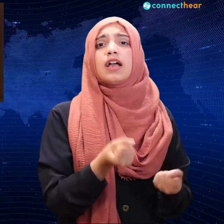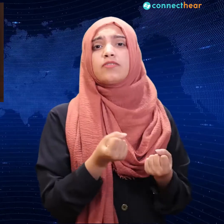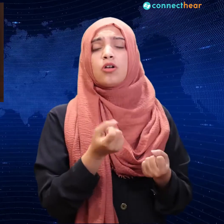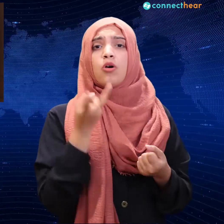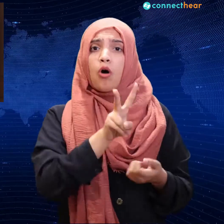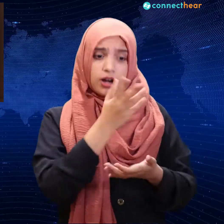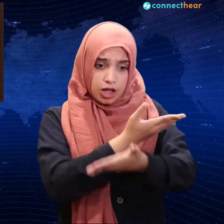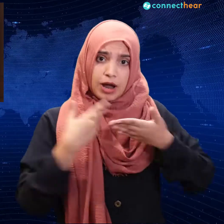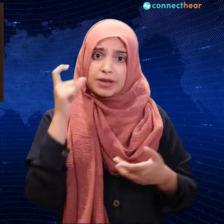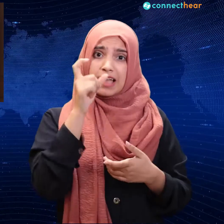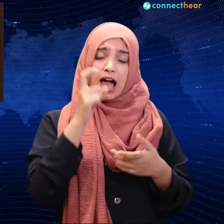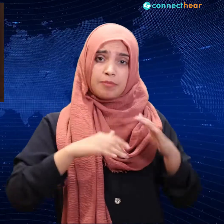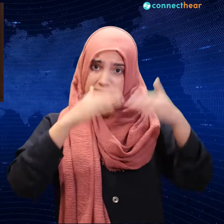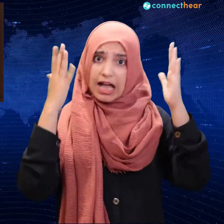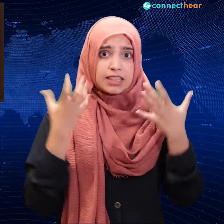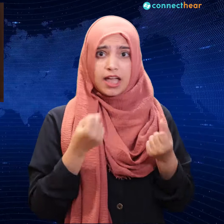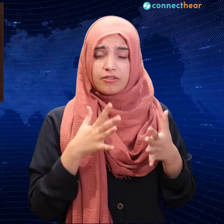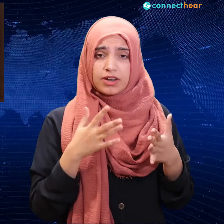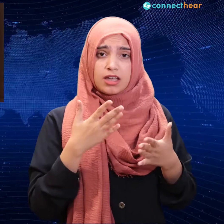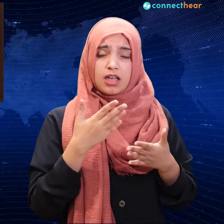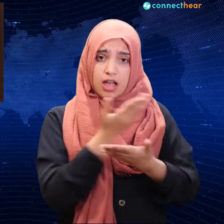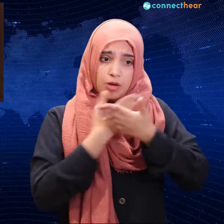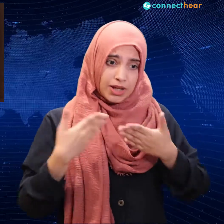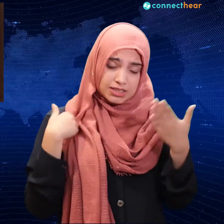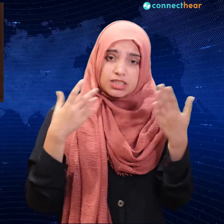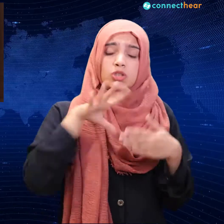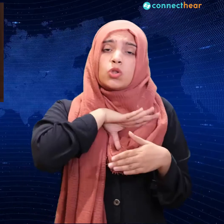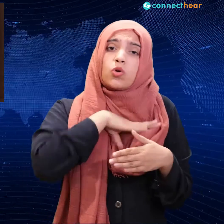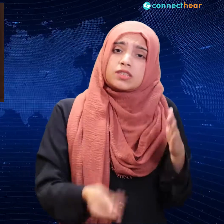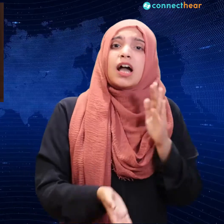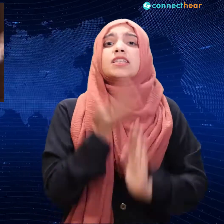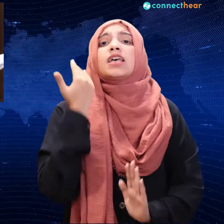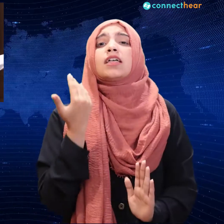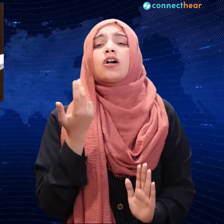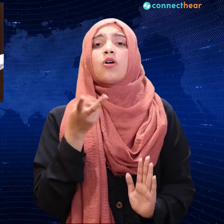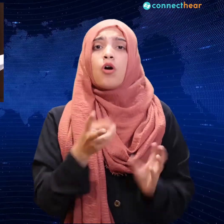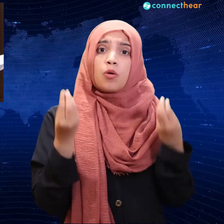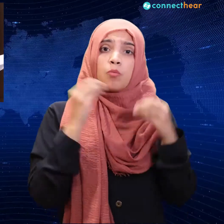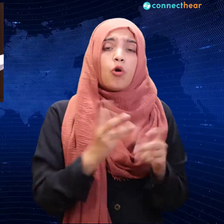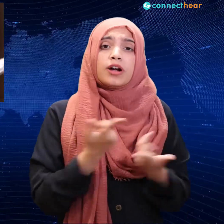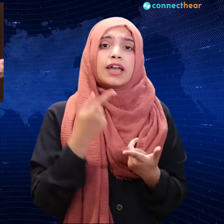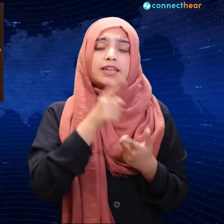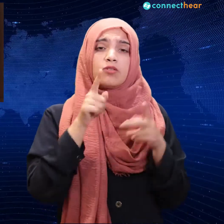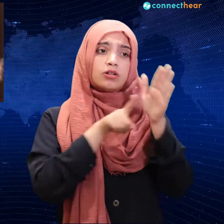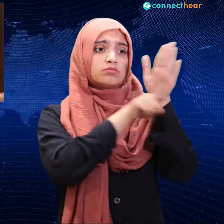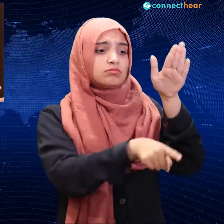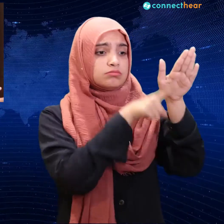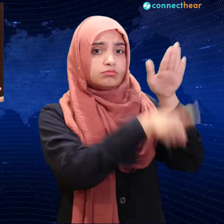have a disciplined army and intelligence agency, we were going under. And on top of it, we had Americans doing these drone attacks.